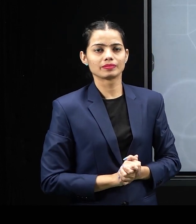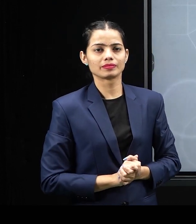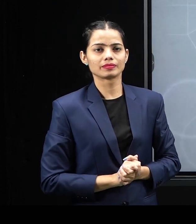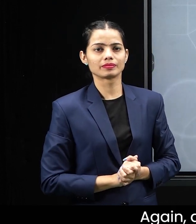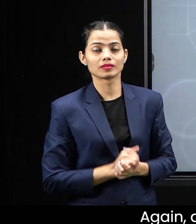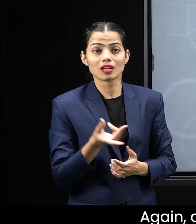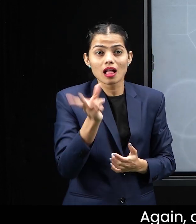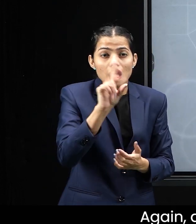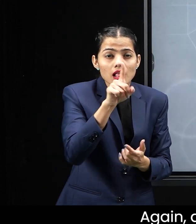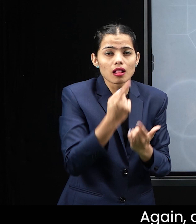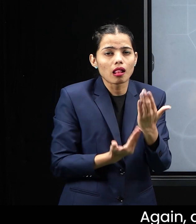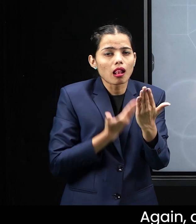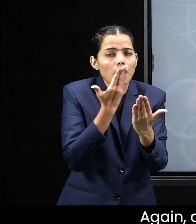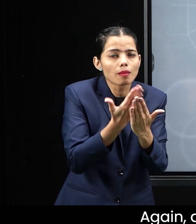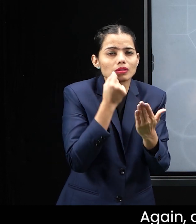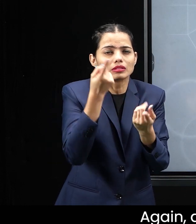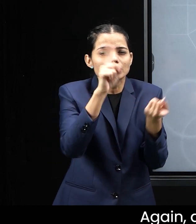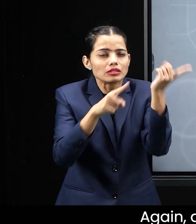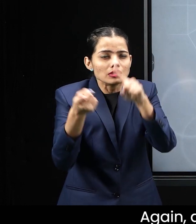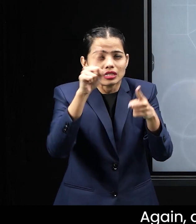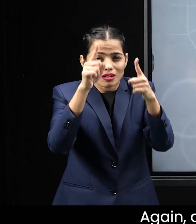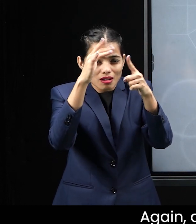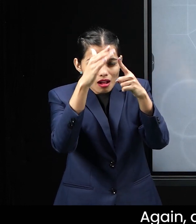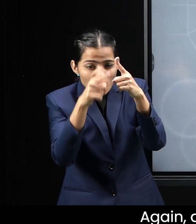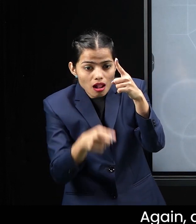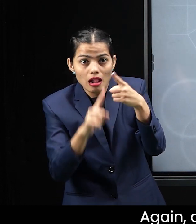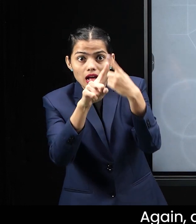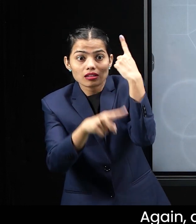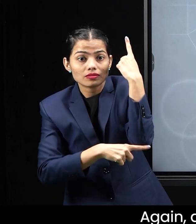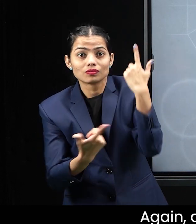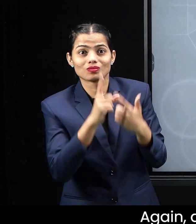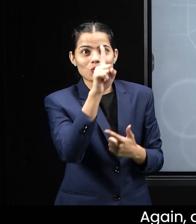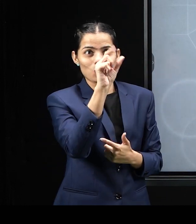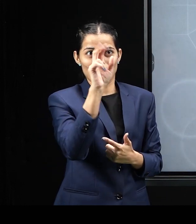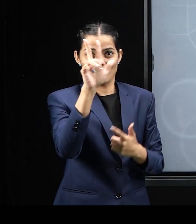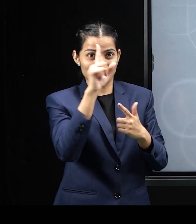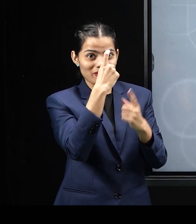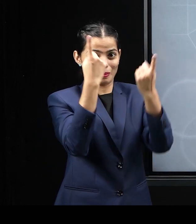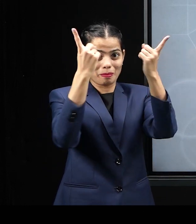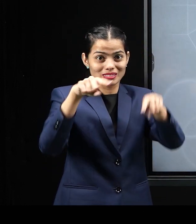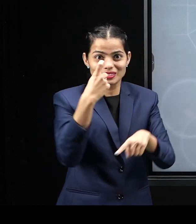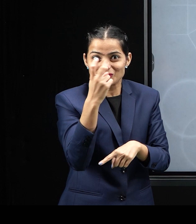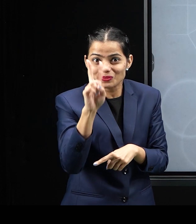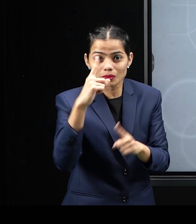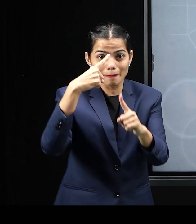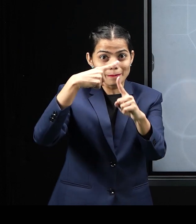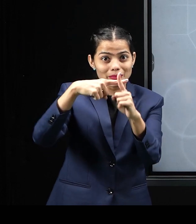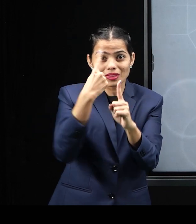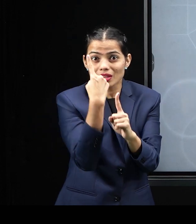0. Again, applying Euclid's division algorithm, 108 is equal to